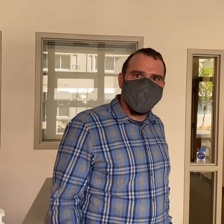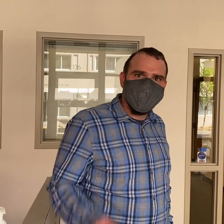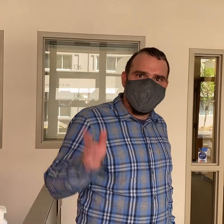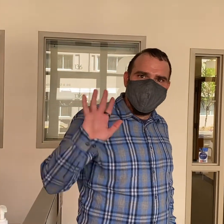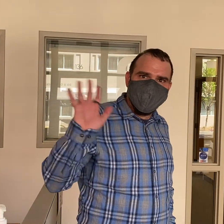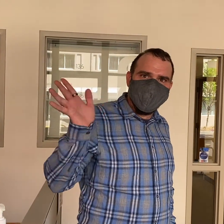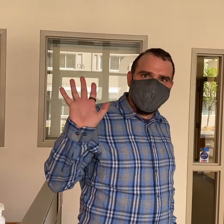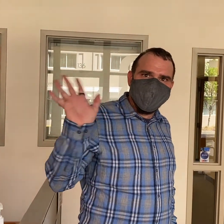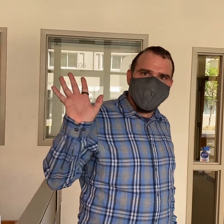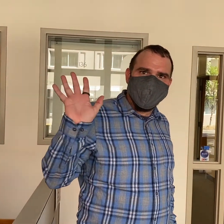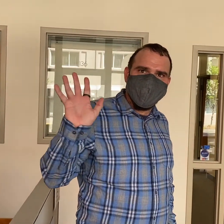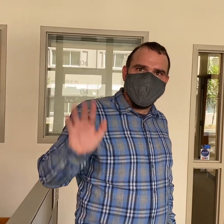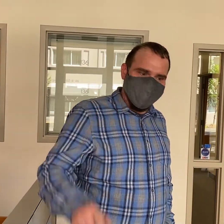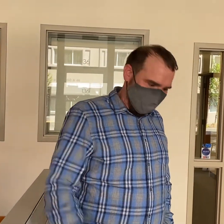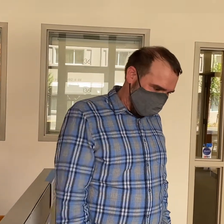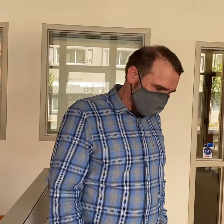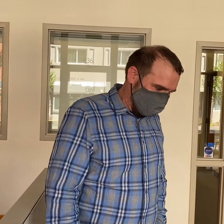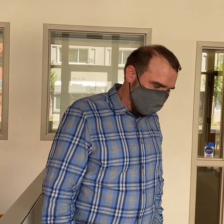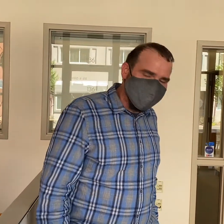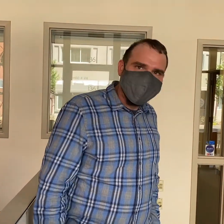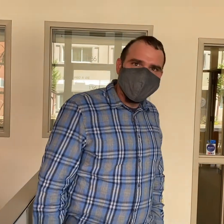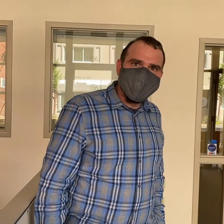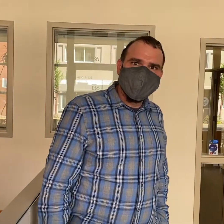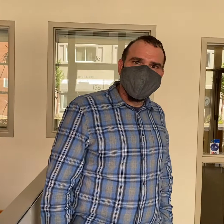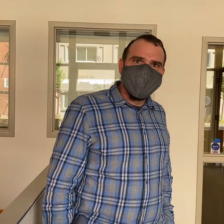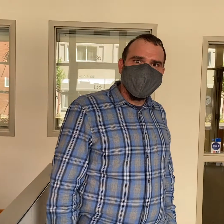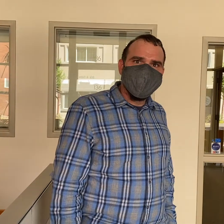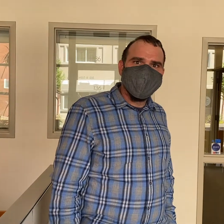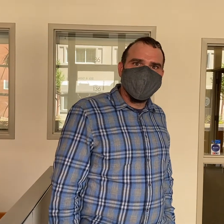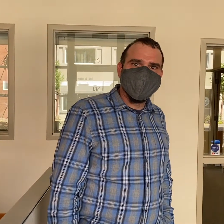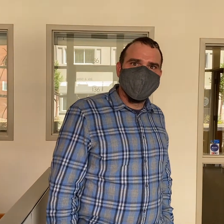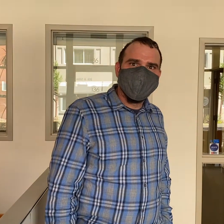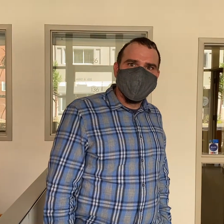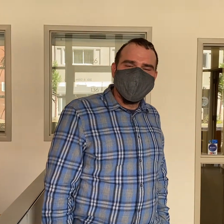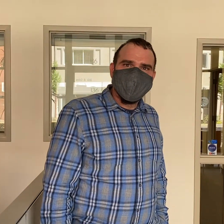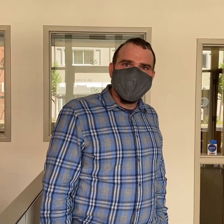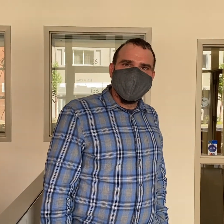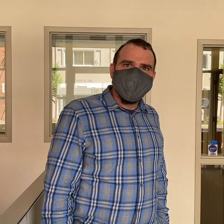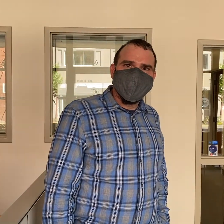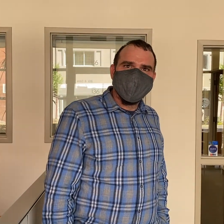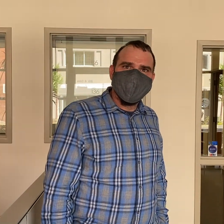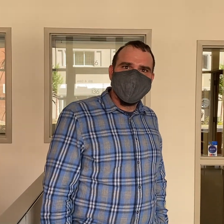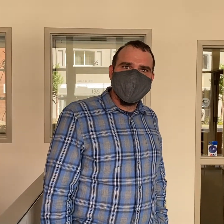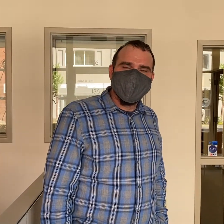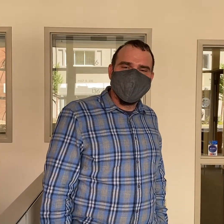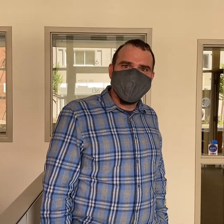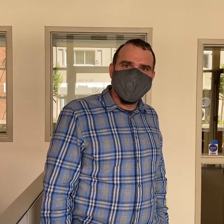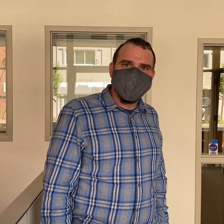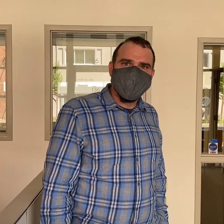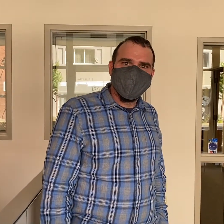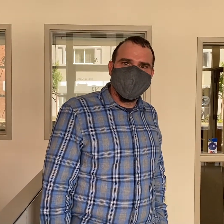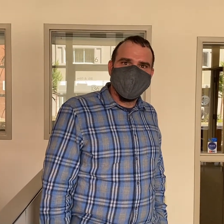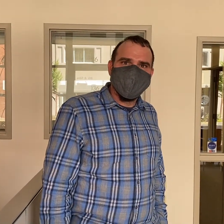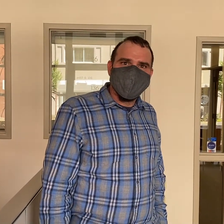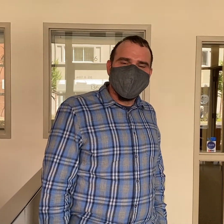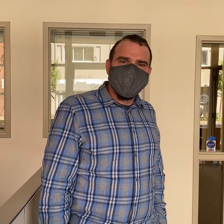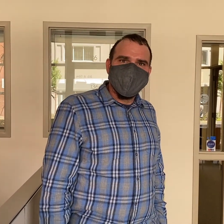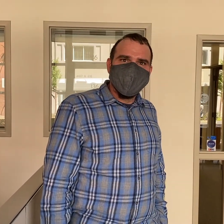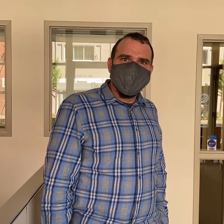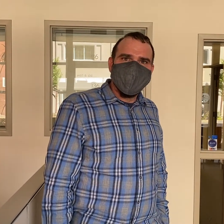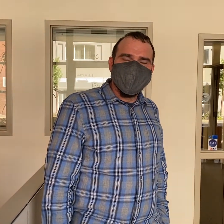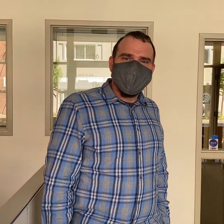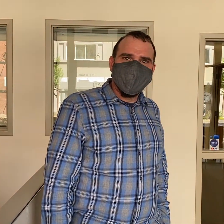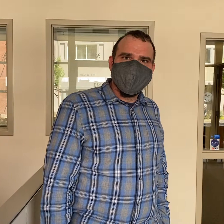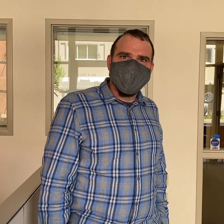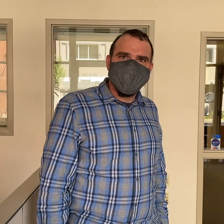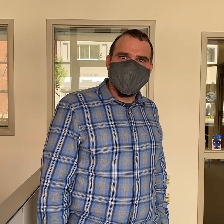give us a tour and tell us all about what happens in this place and how they get all their music and shows to be